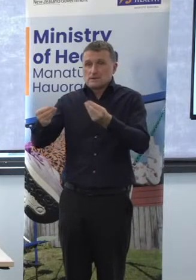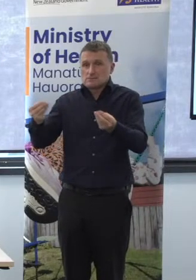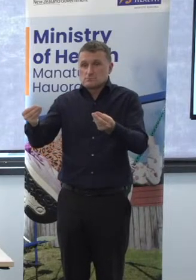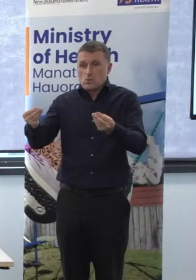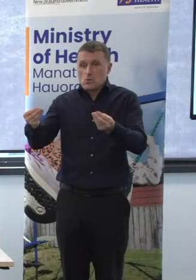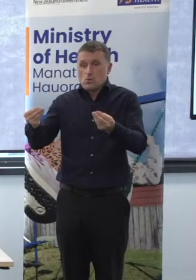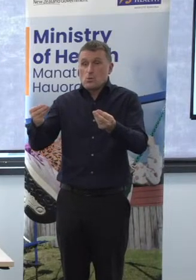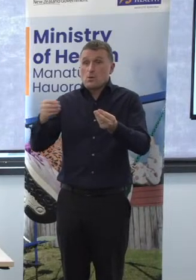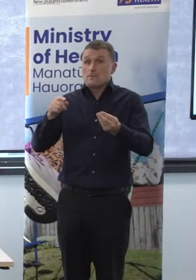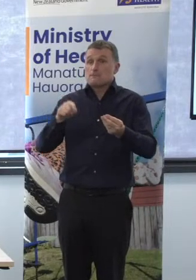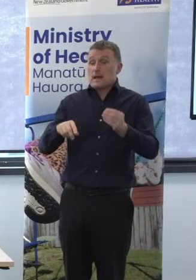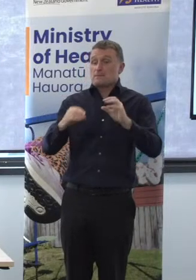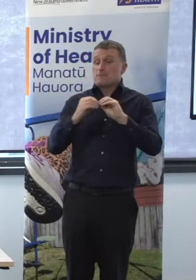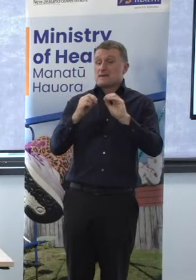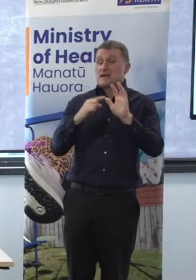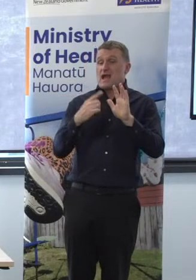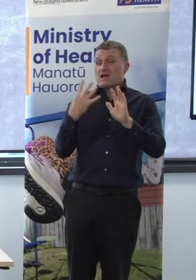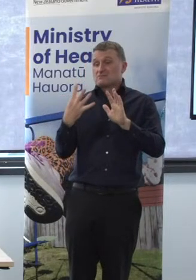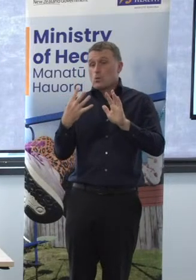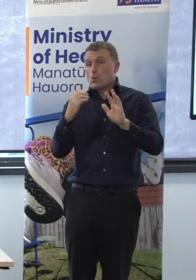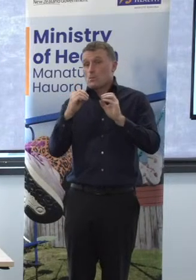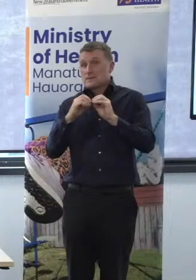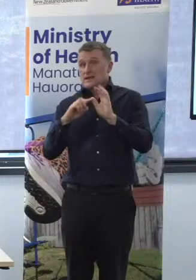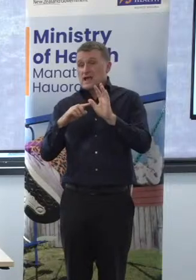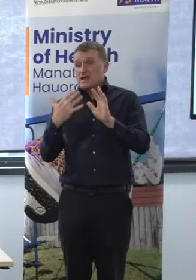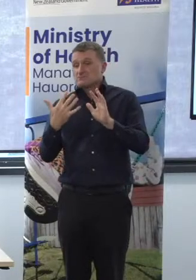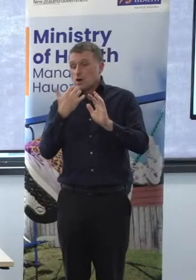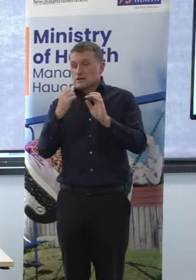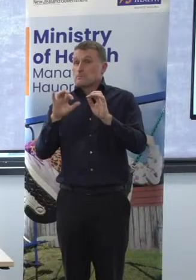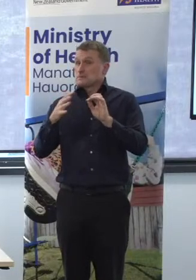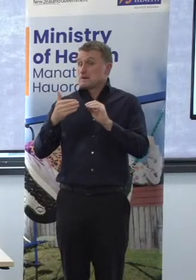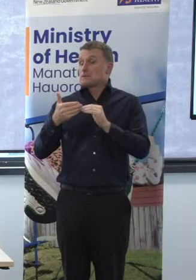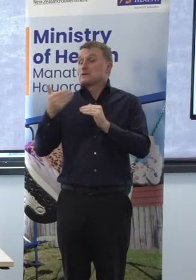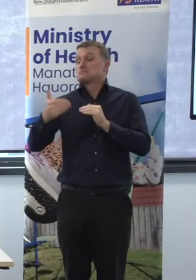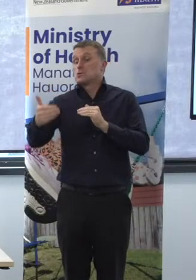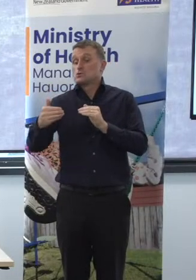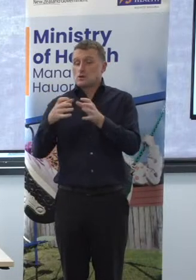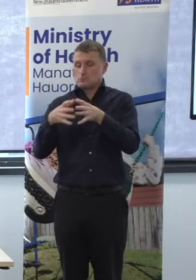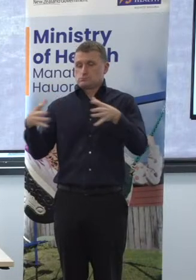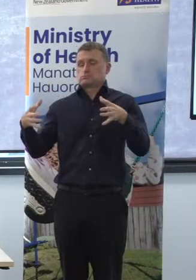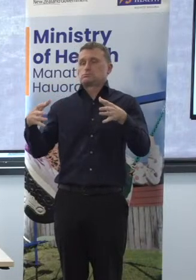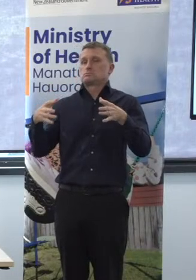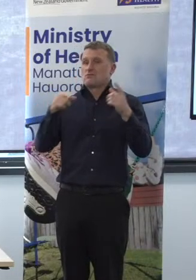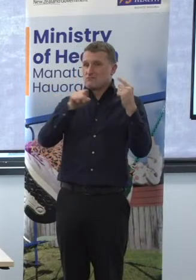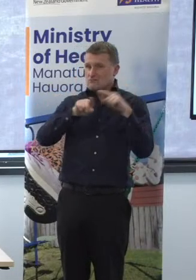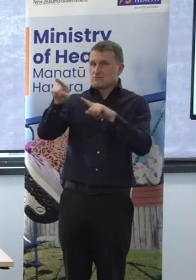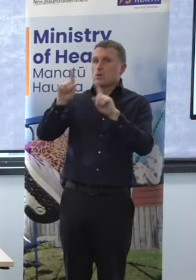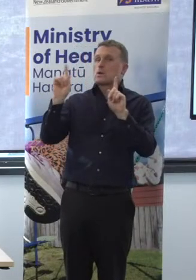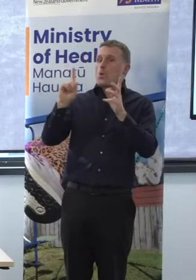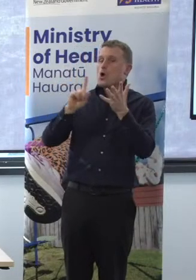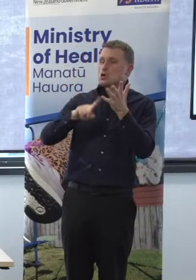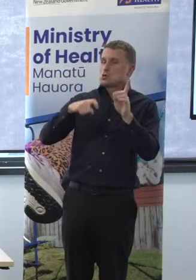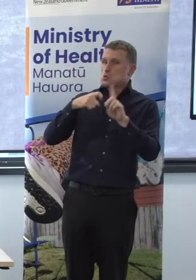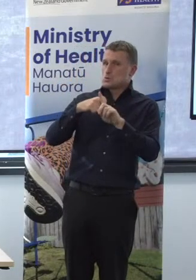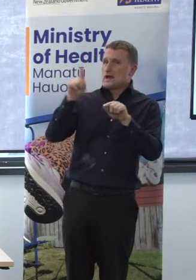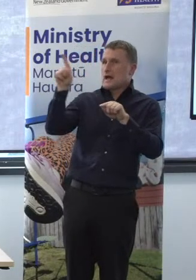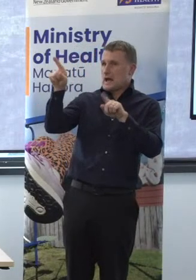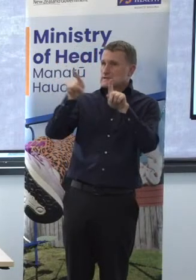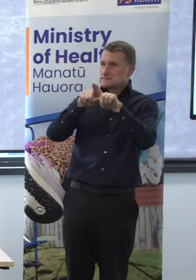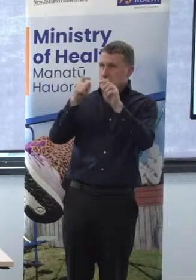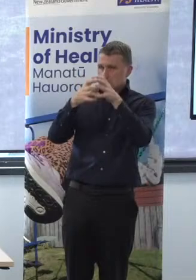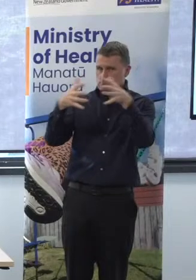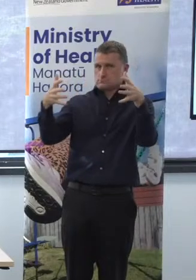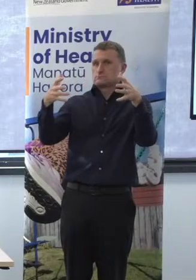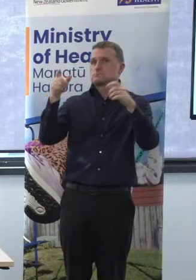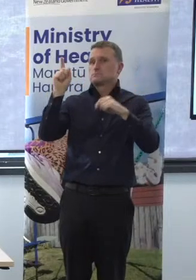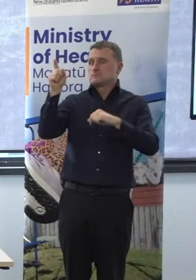to slowly creep up over the coming months, and that's kind of the pattern that we're seeing in the UK at the moment. What are the chances of somebody who's been infected